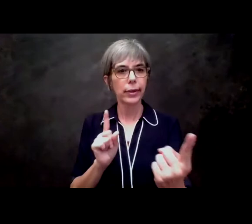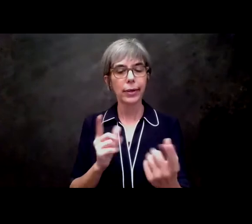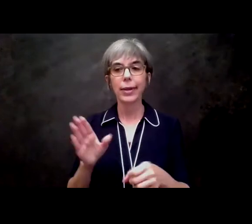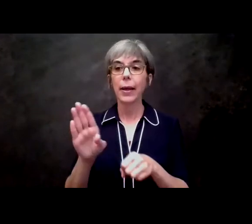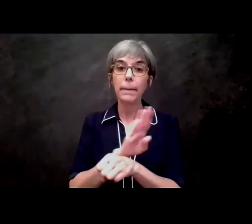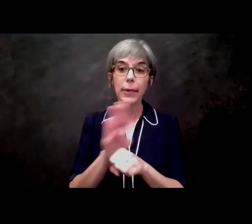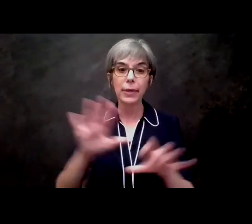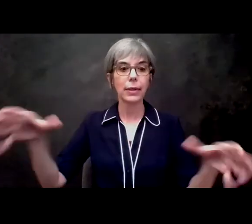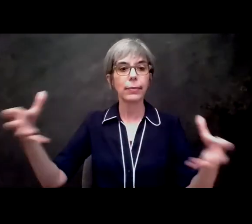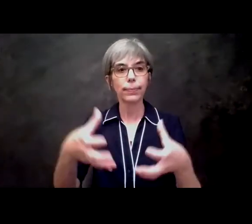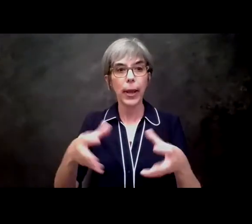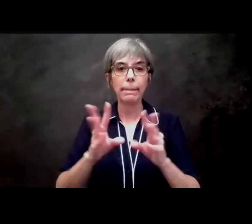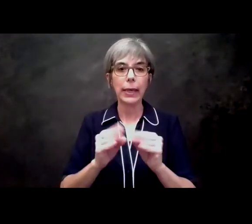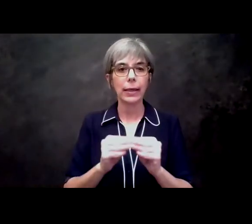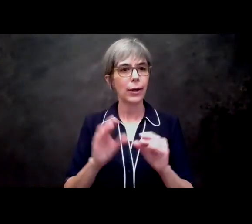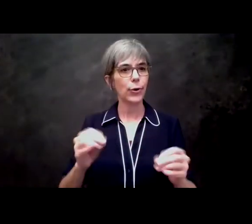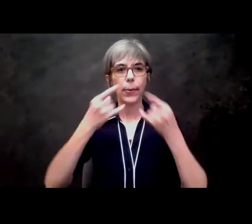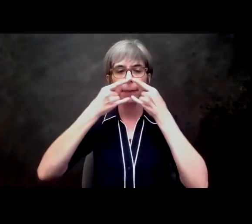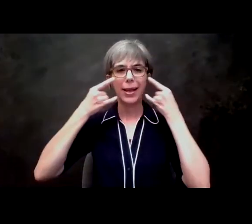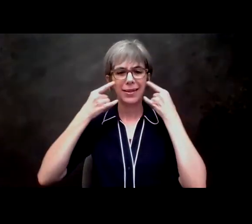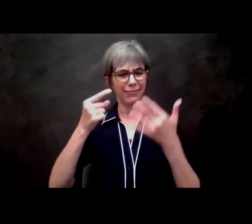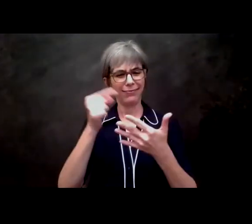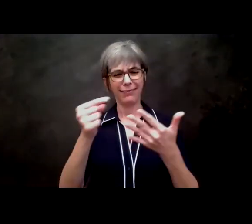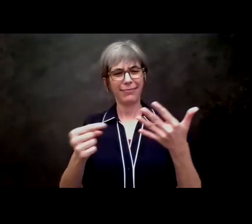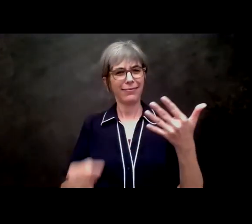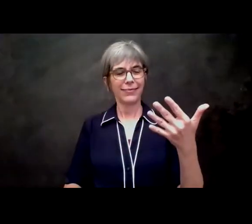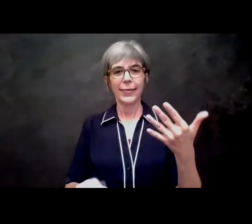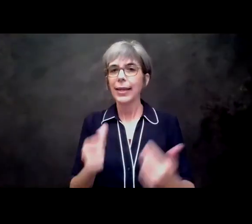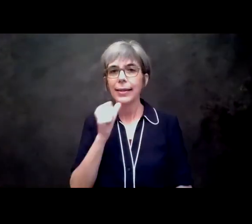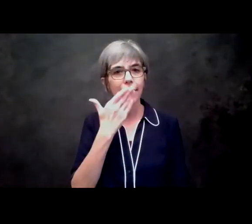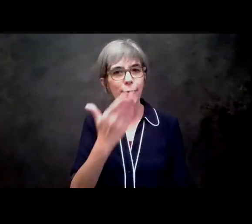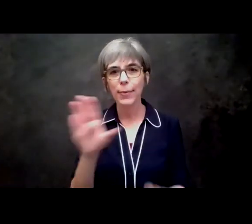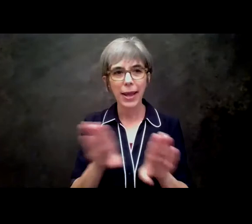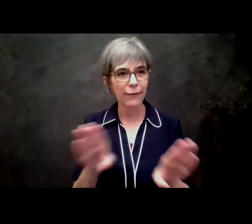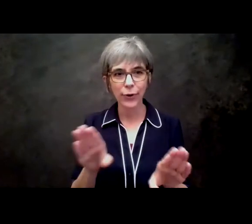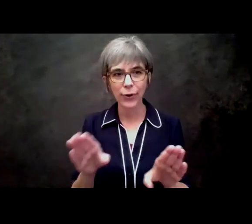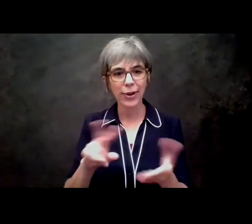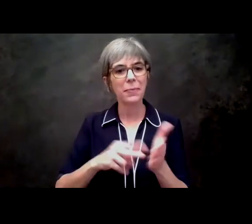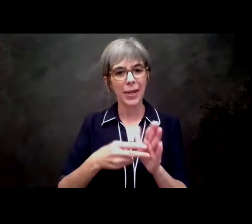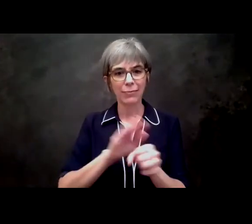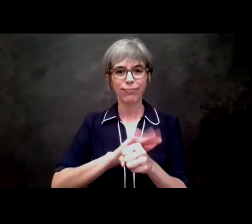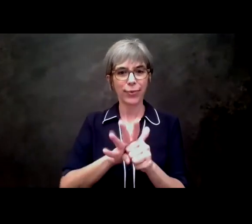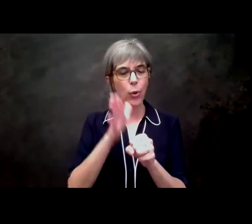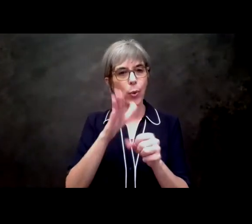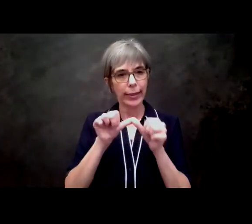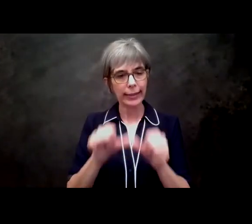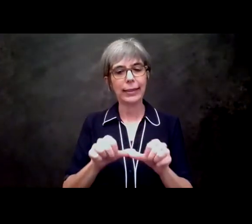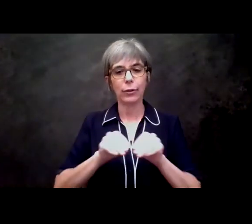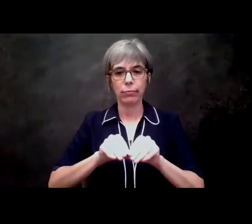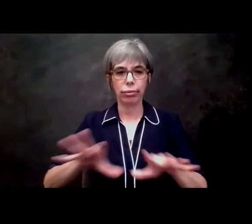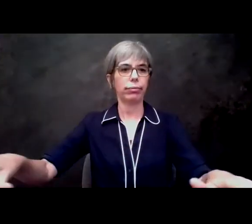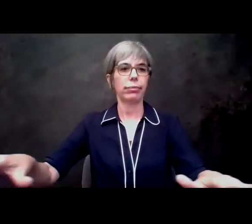close quarters without masks. And these are not behaviors that will keep the virus from spreading. We must all